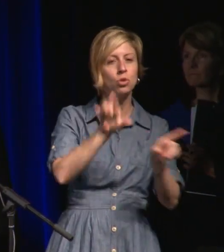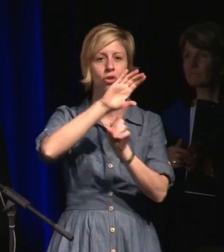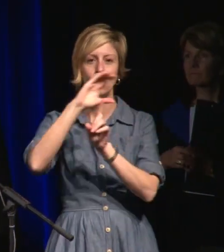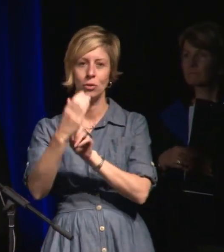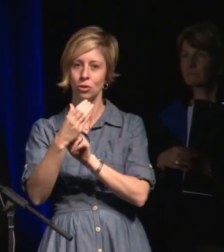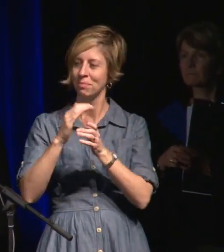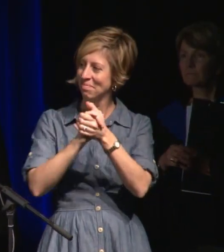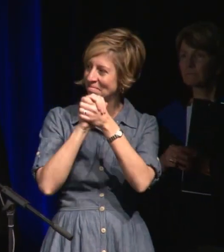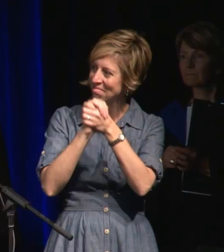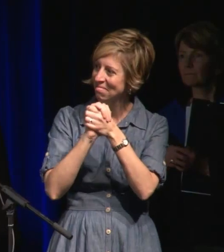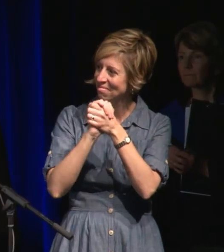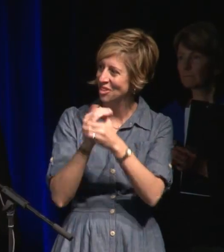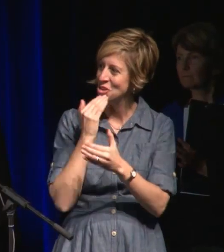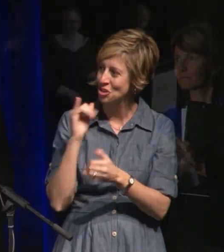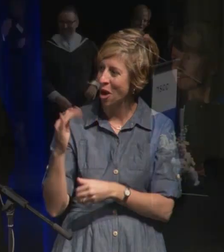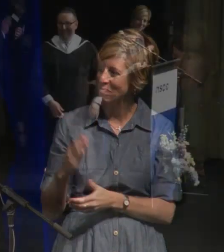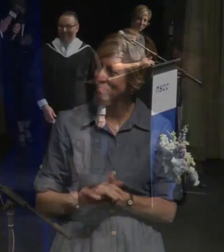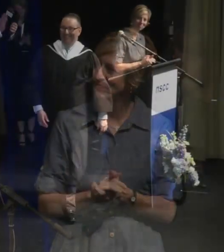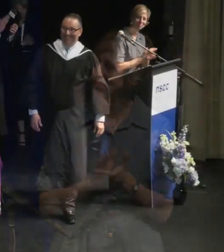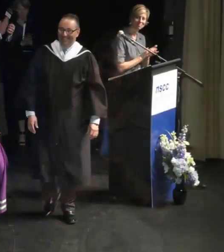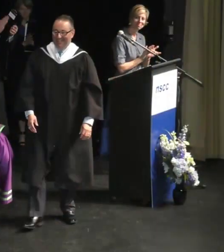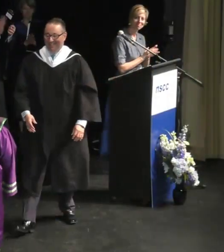congratulations, Jada, and great job.